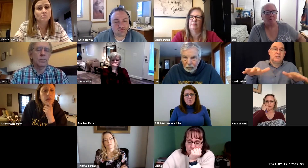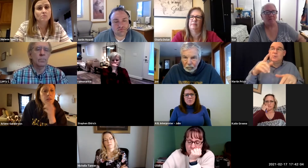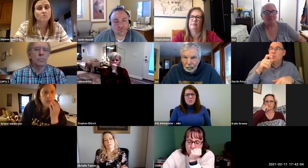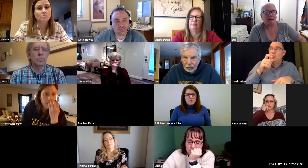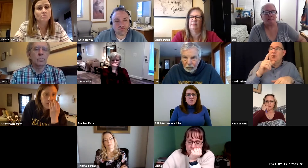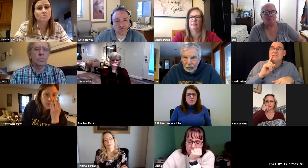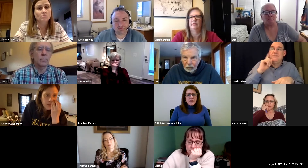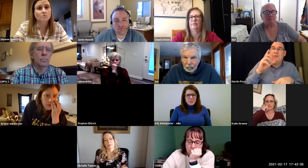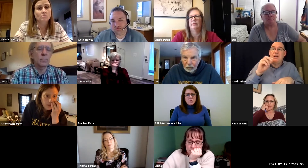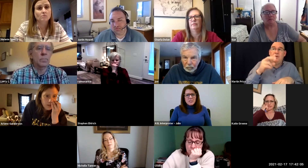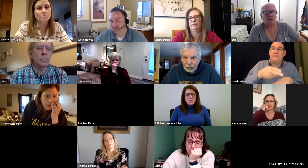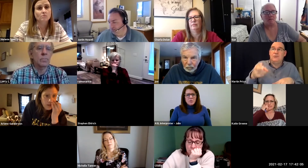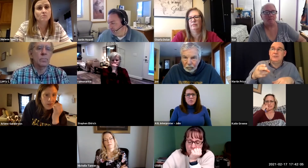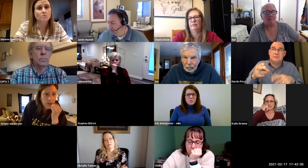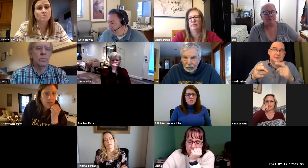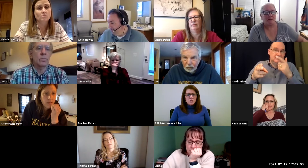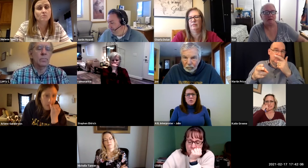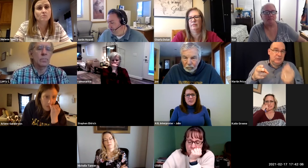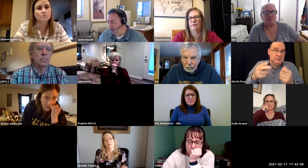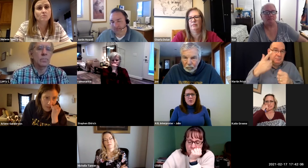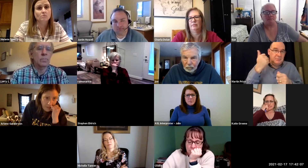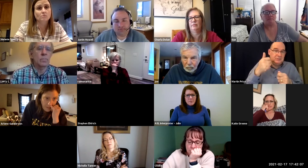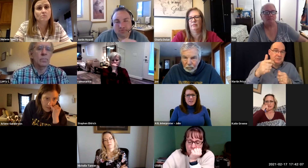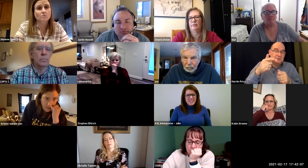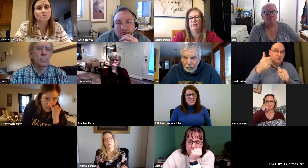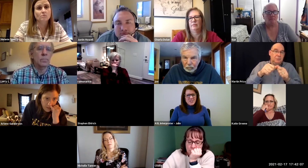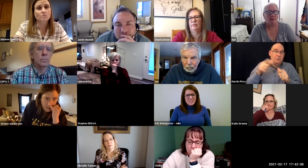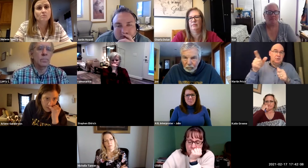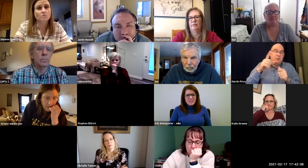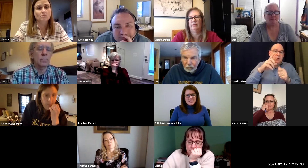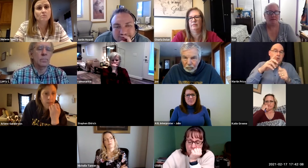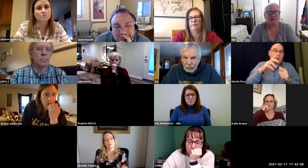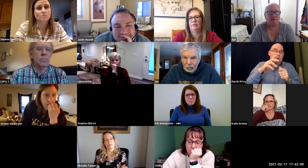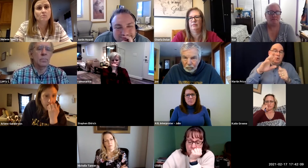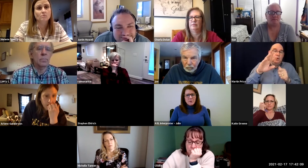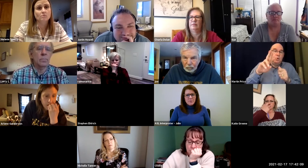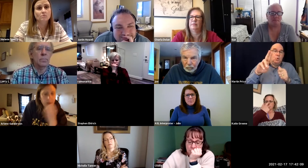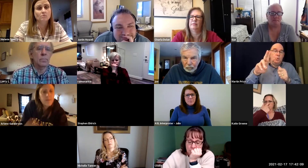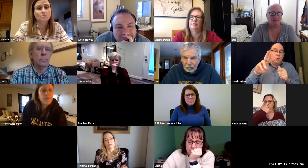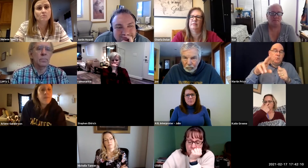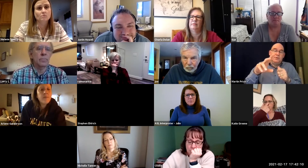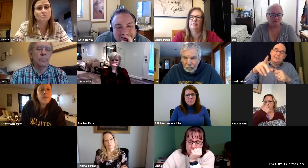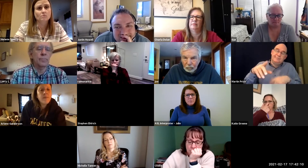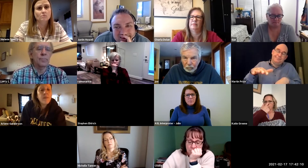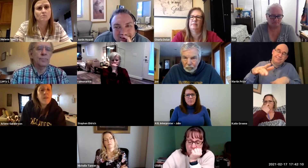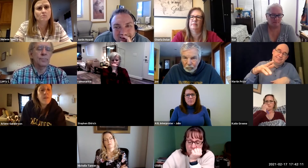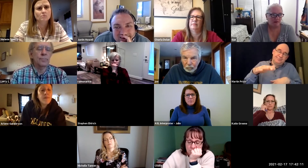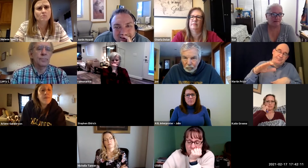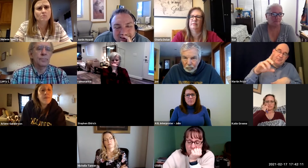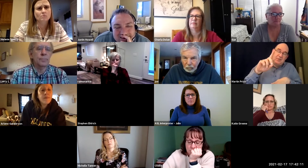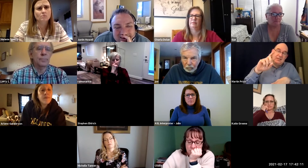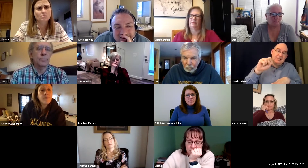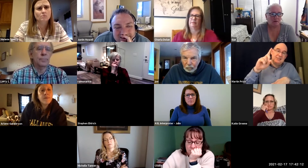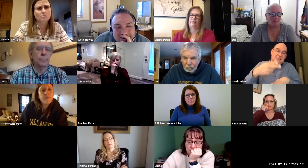and providing duties to those children who are deaf and hard of hearing. It's interesting because if you remember,